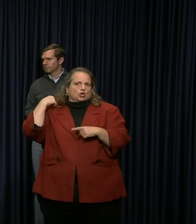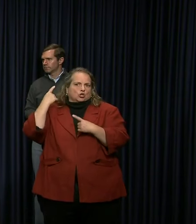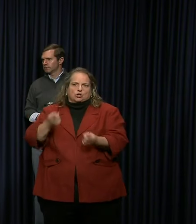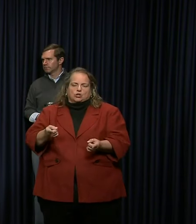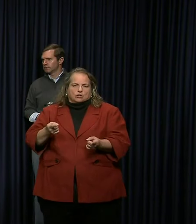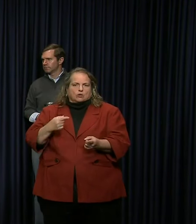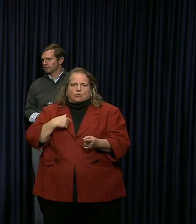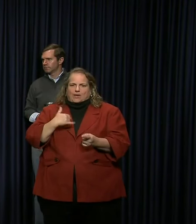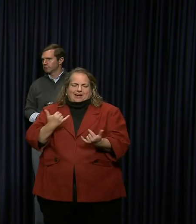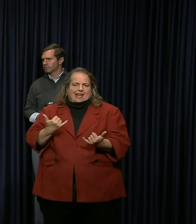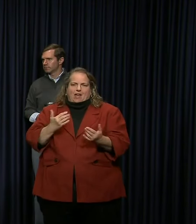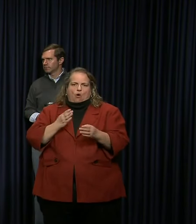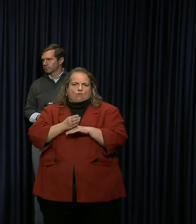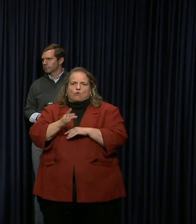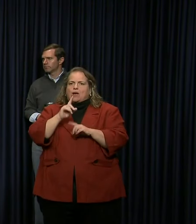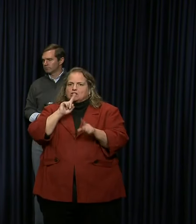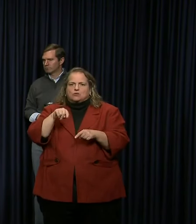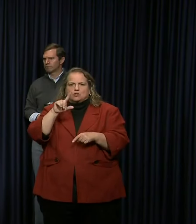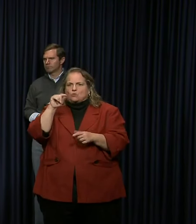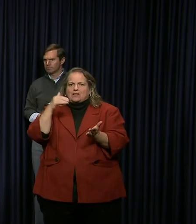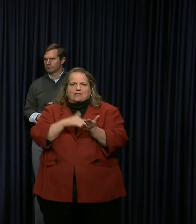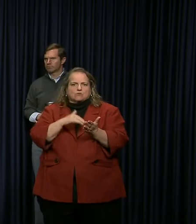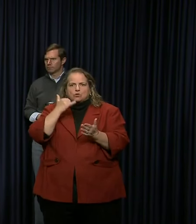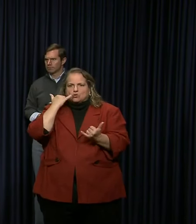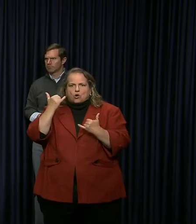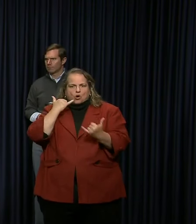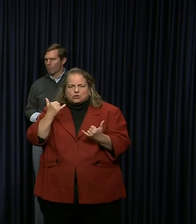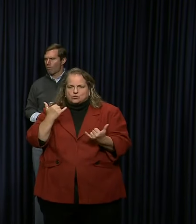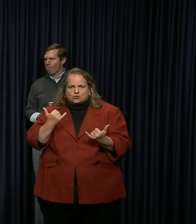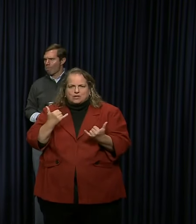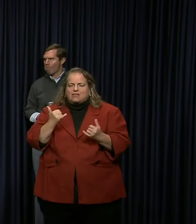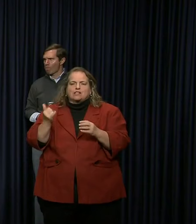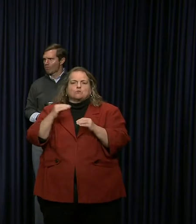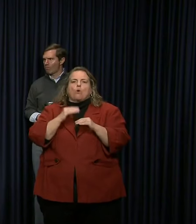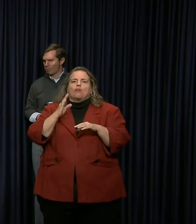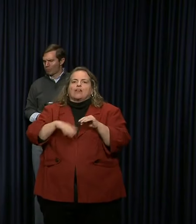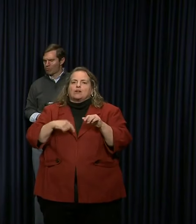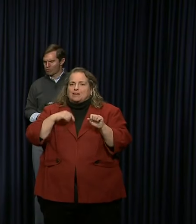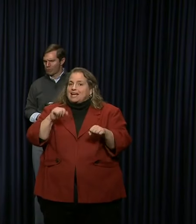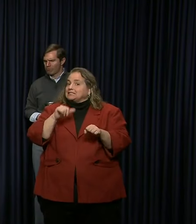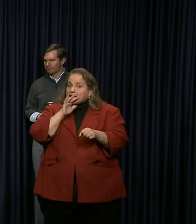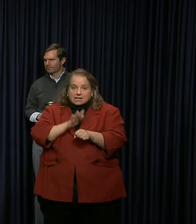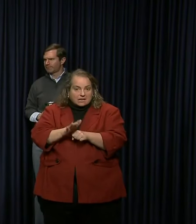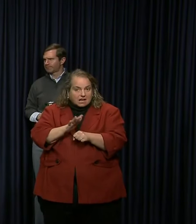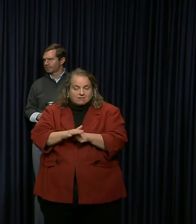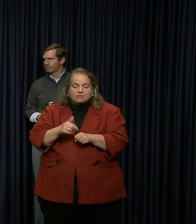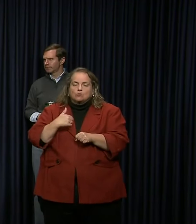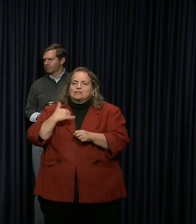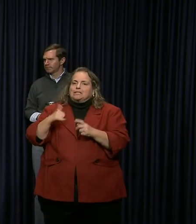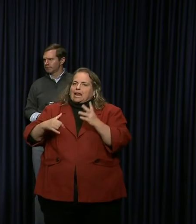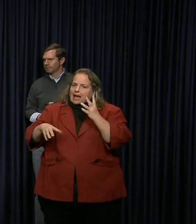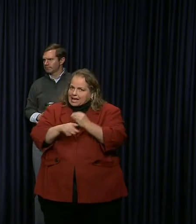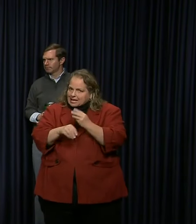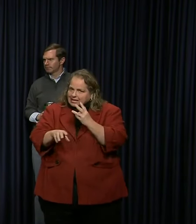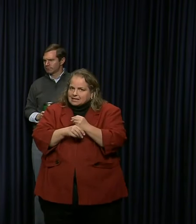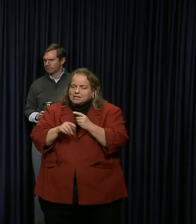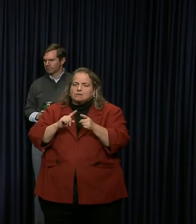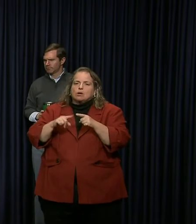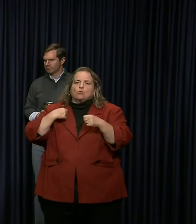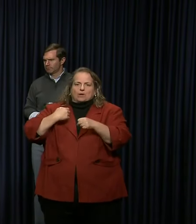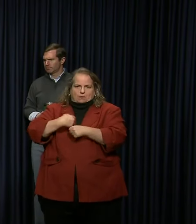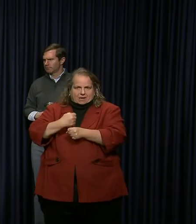past answering 20,000 calls today. That's more than we've been able to do. It's still not enough. We're still adding capacity, but we're